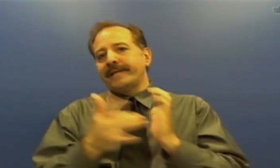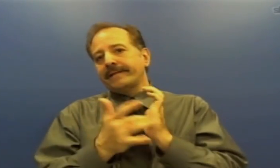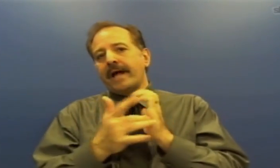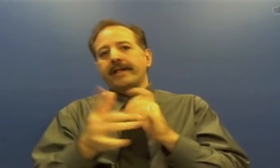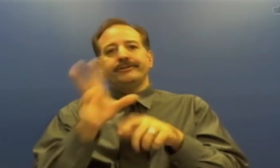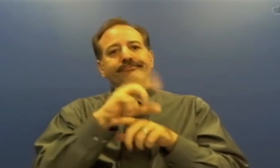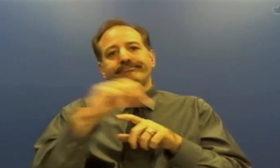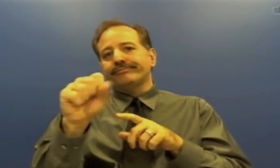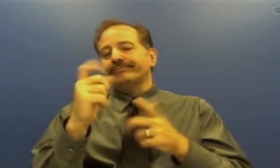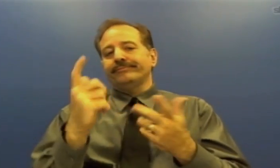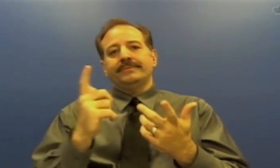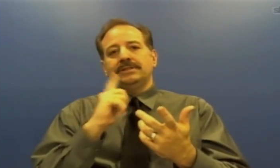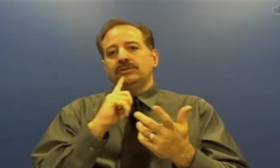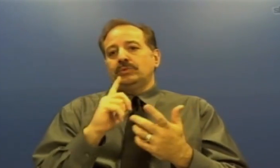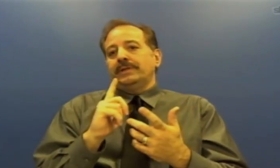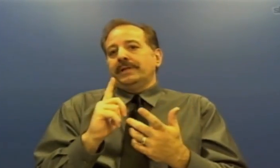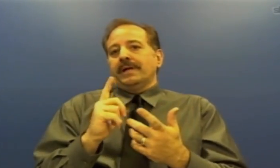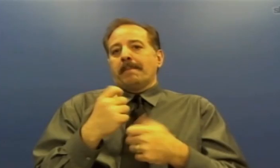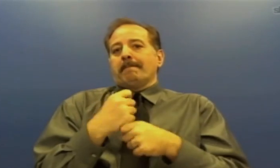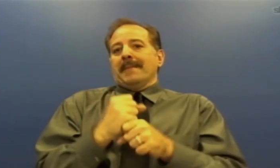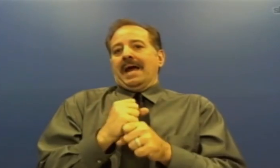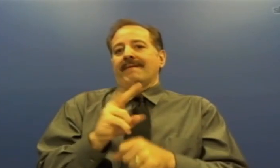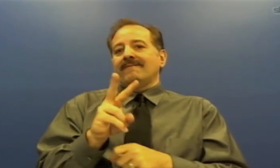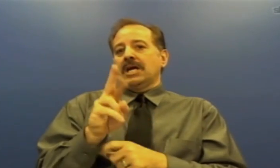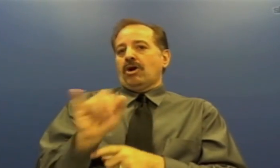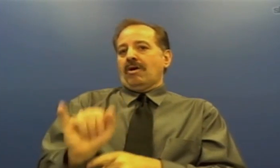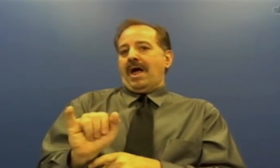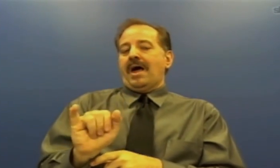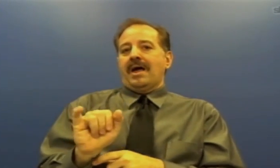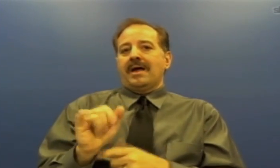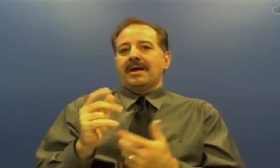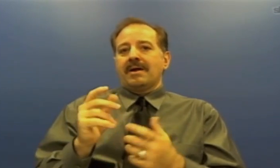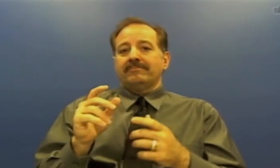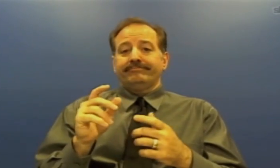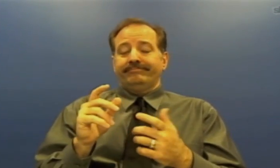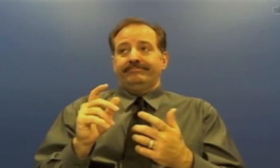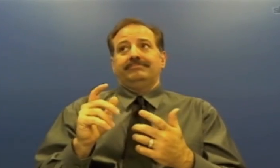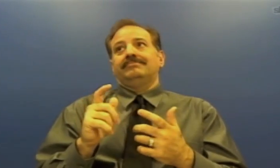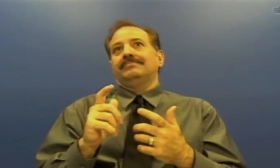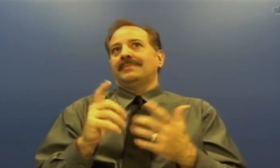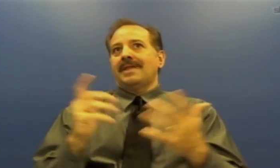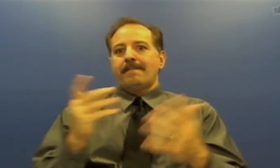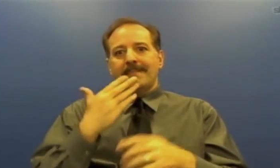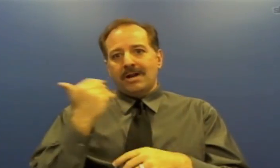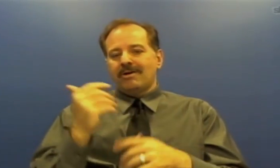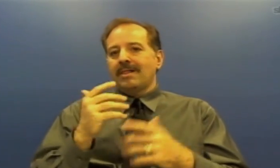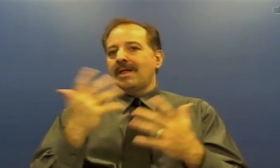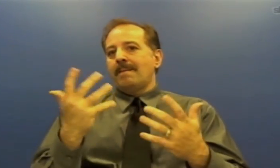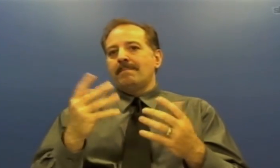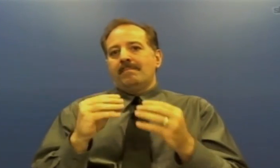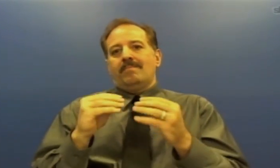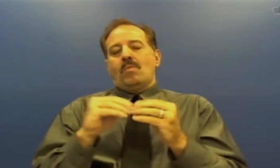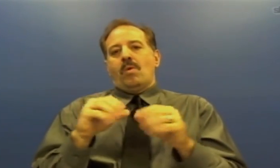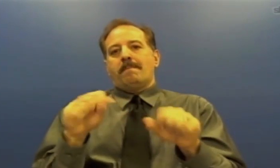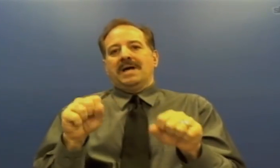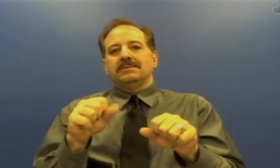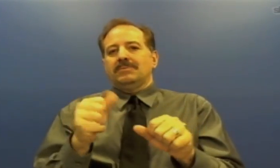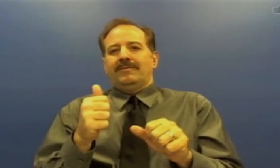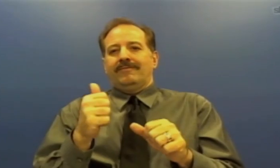relay interpreting. So with the technology being as it is these days, it's made VRI, well, I guess you'd say much better than it was back